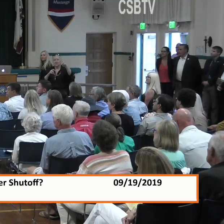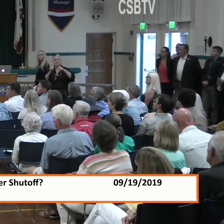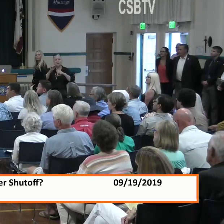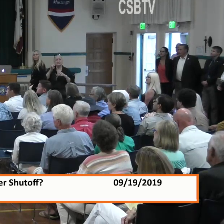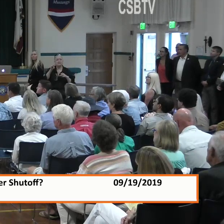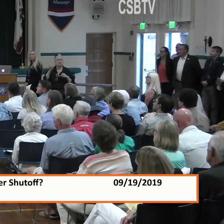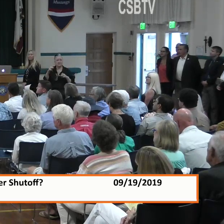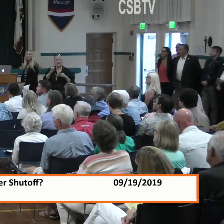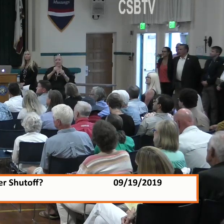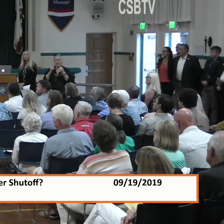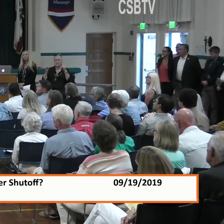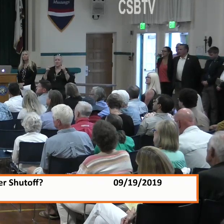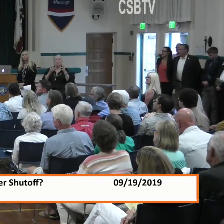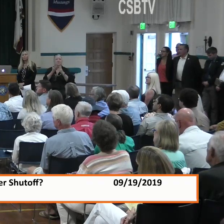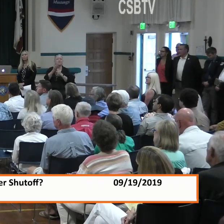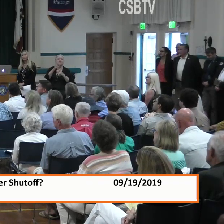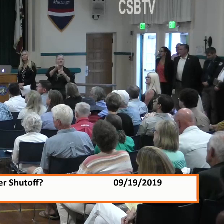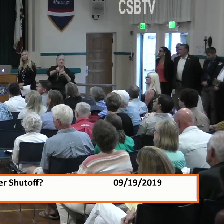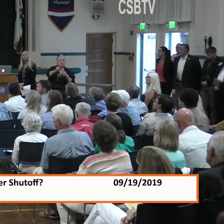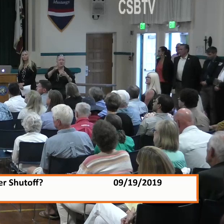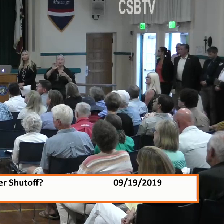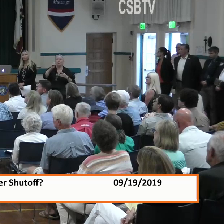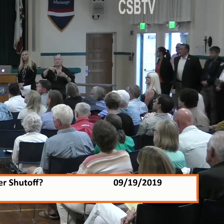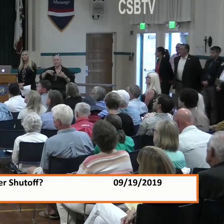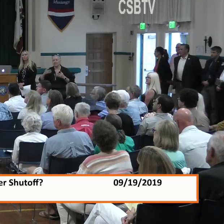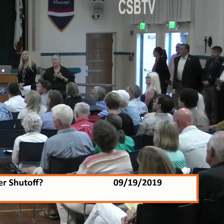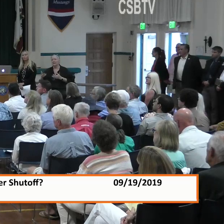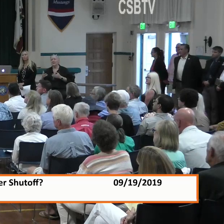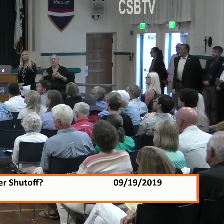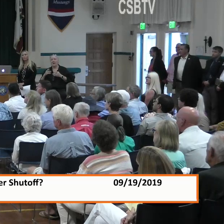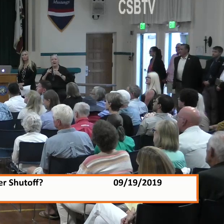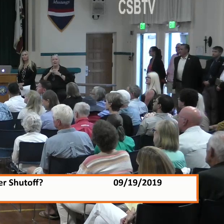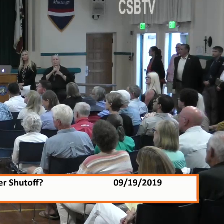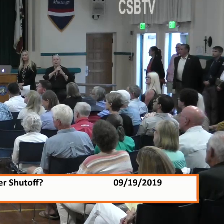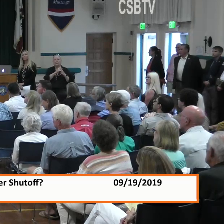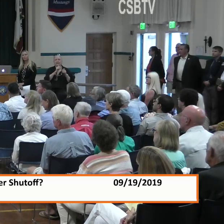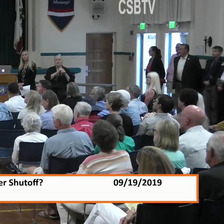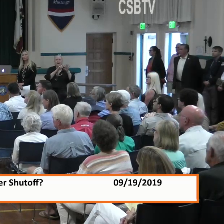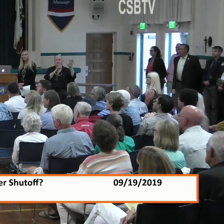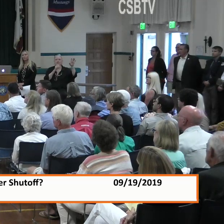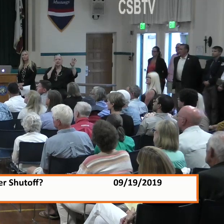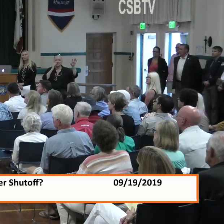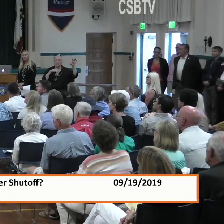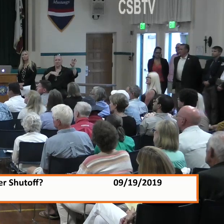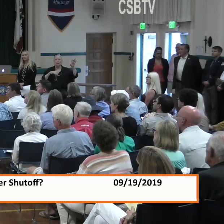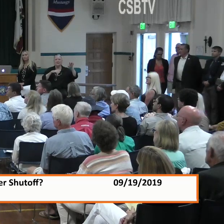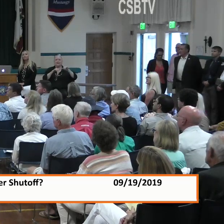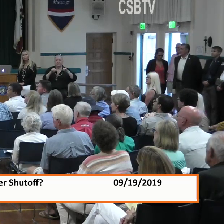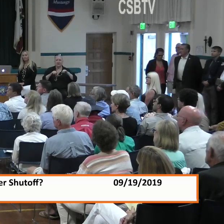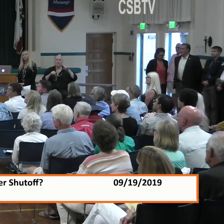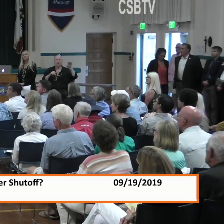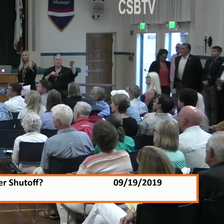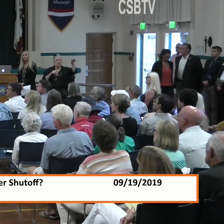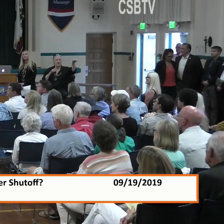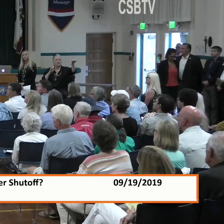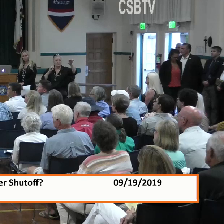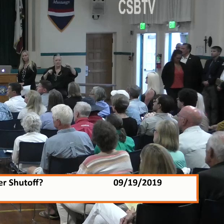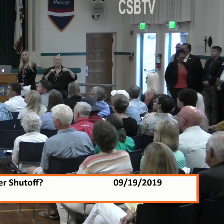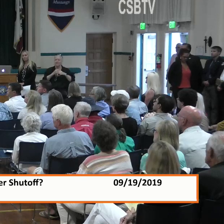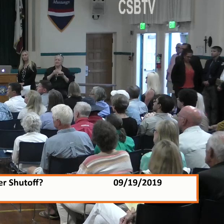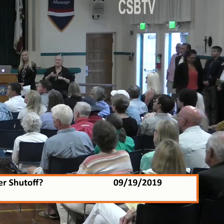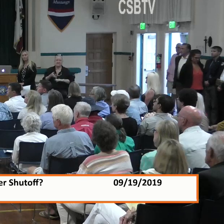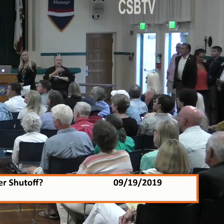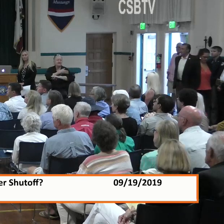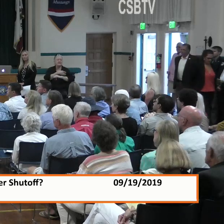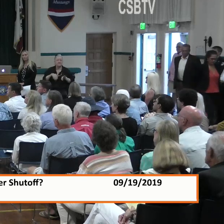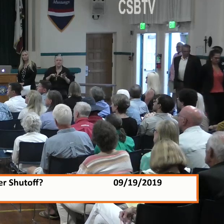Ventura and Carpinteria and here? Yeah, I run in the mountains a lot, and I know the area over Carpinteria, you know, you guys have made significant improvements, and that same